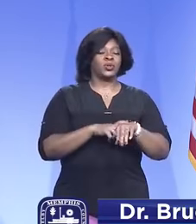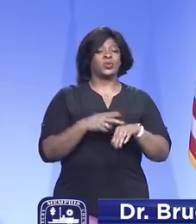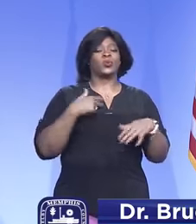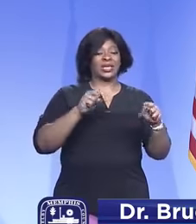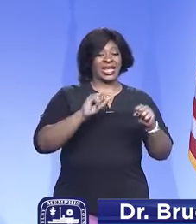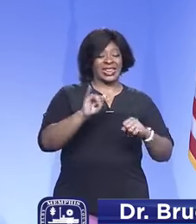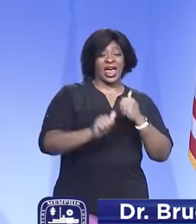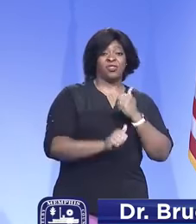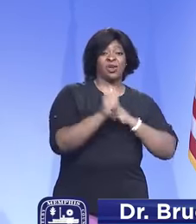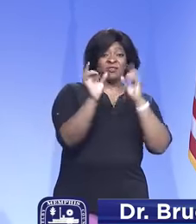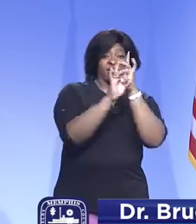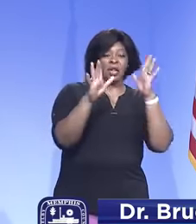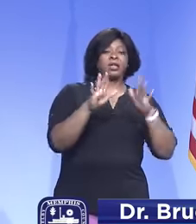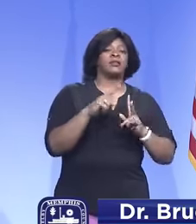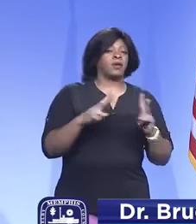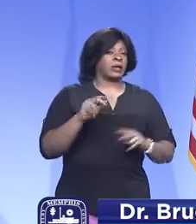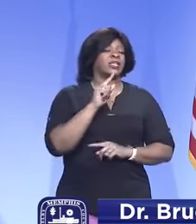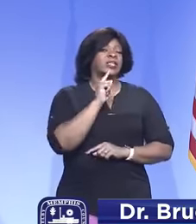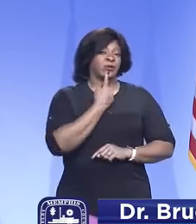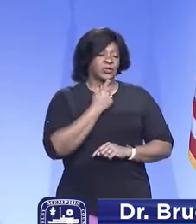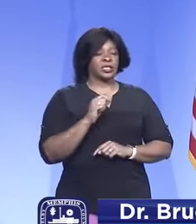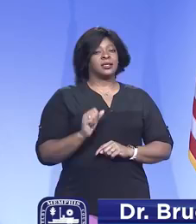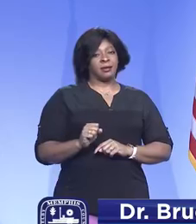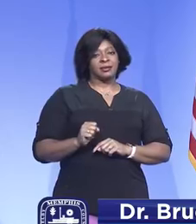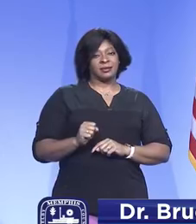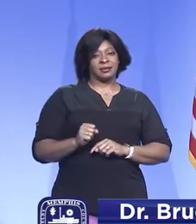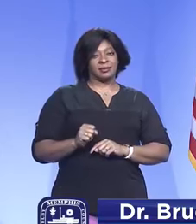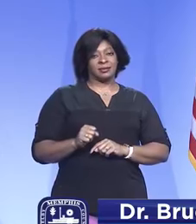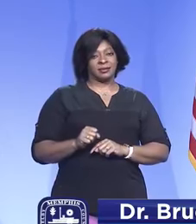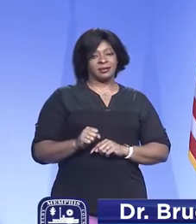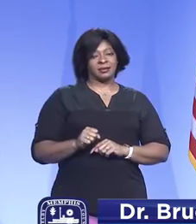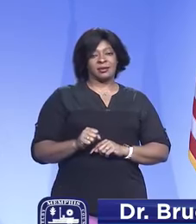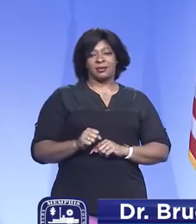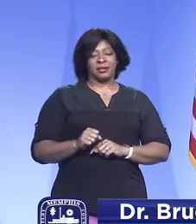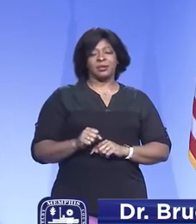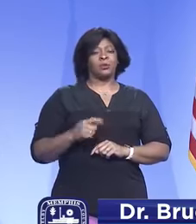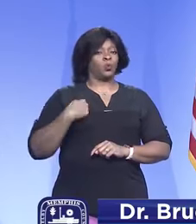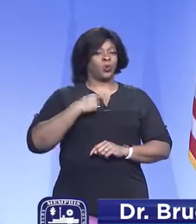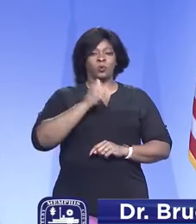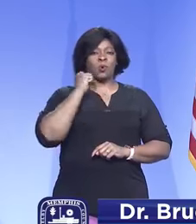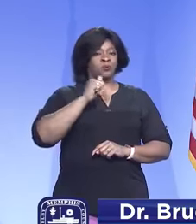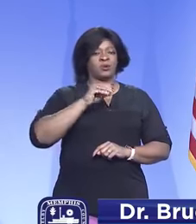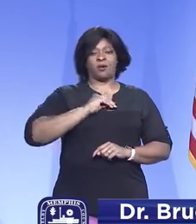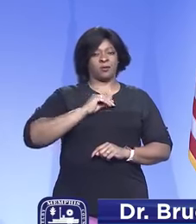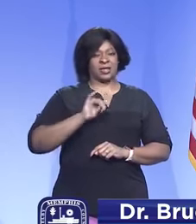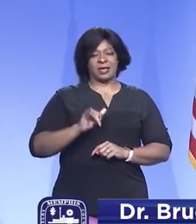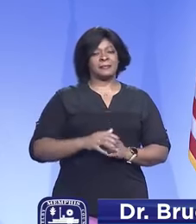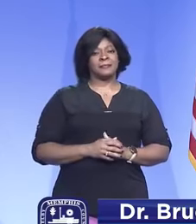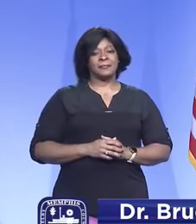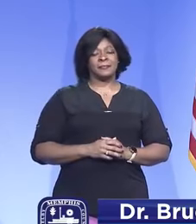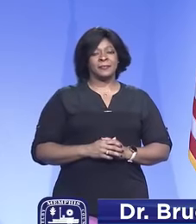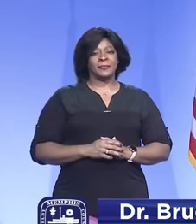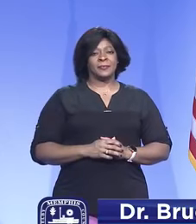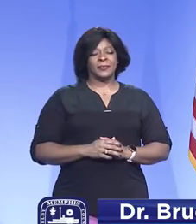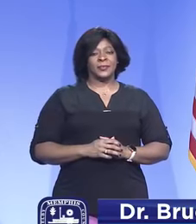very seriously and will not tolerate them.